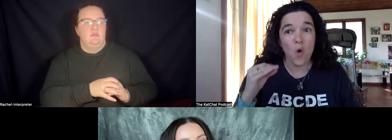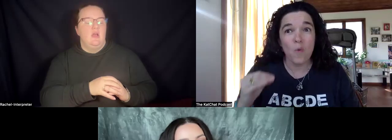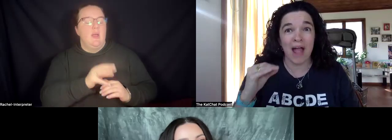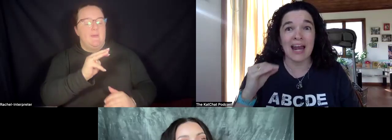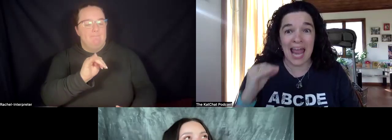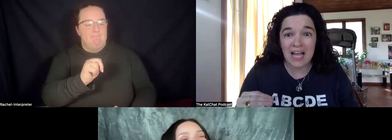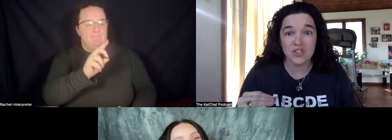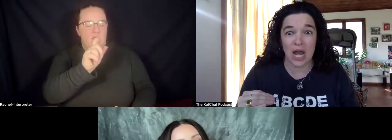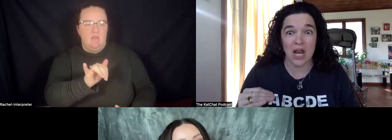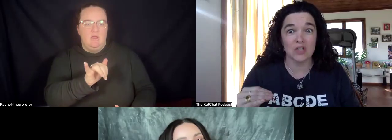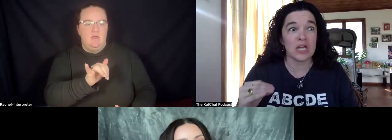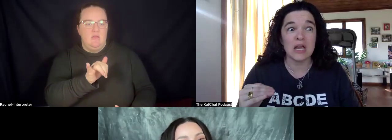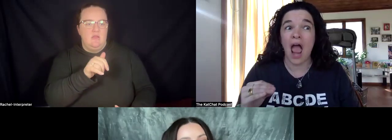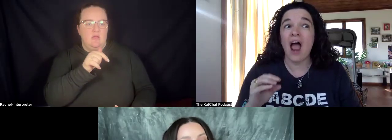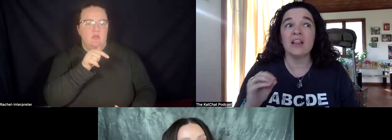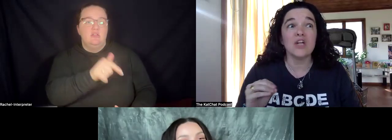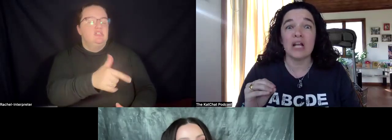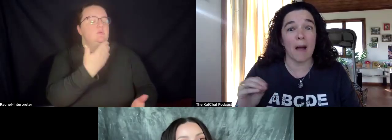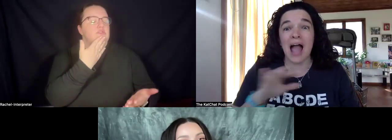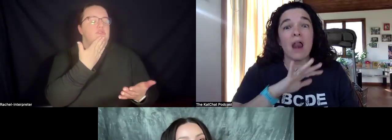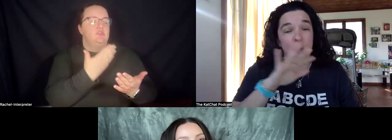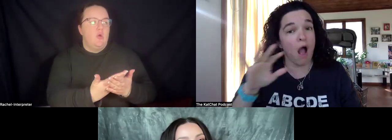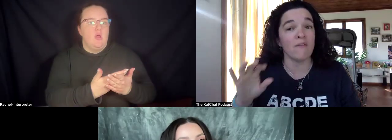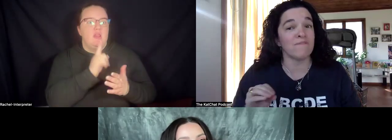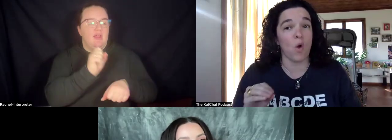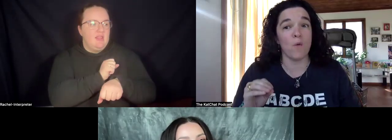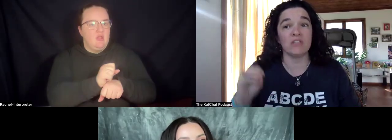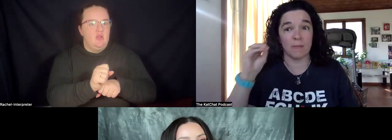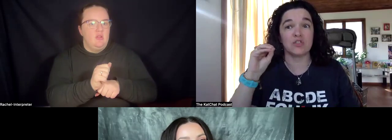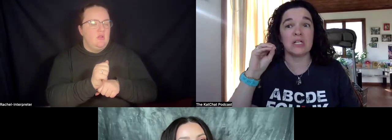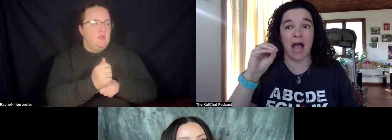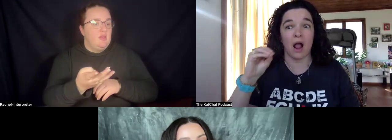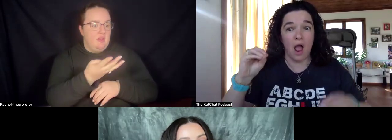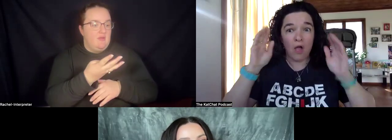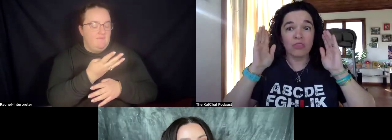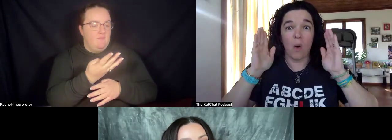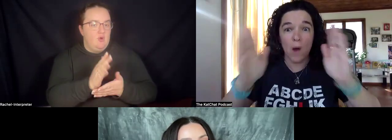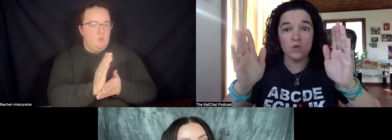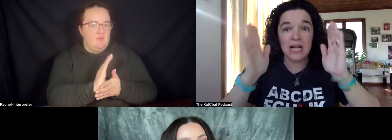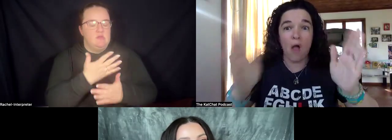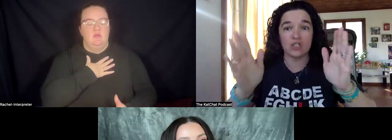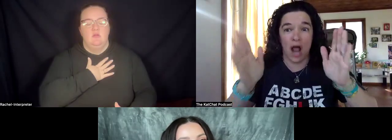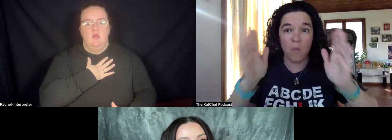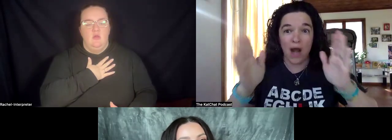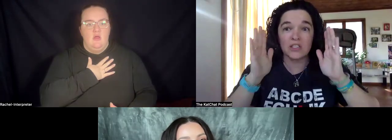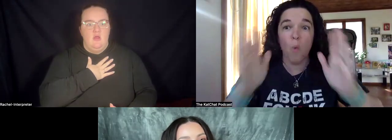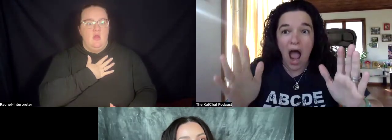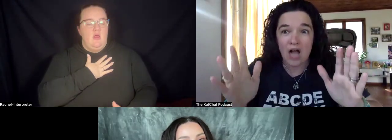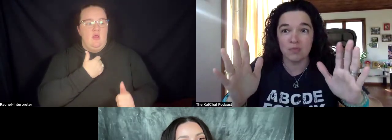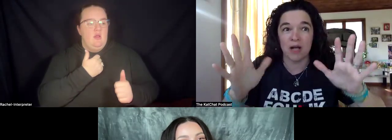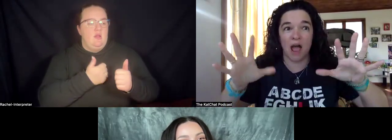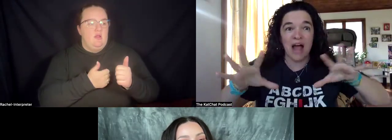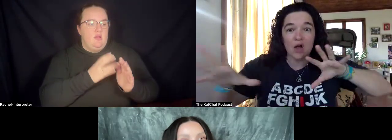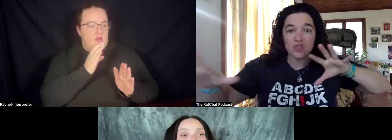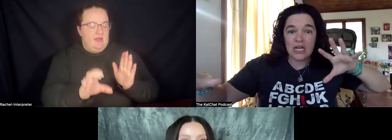Mindy, who played Yes. Angie. She literally, I mean, out of all of the four movies, I mean, she's like the most character I wanted to